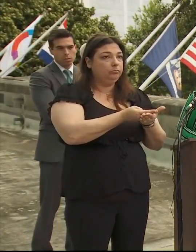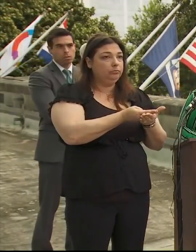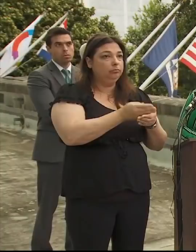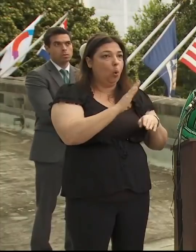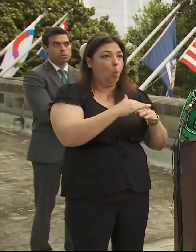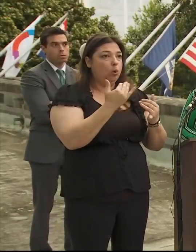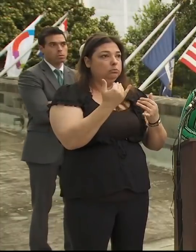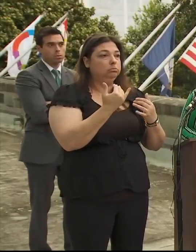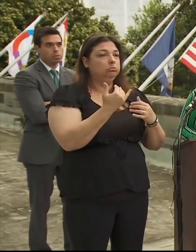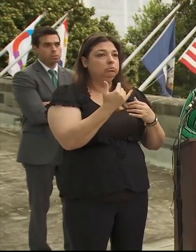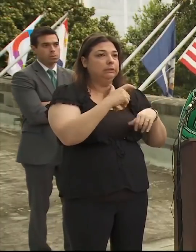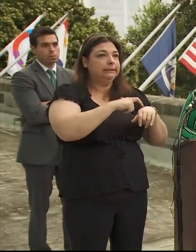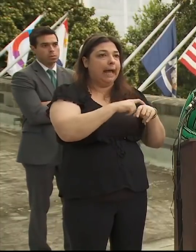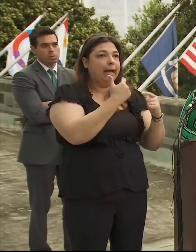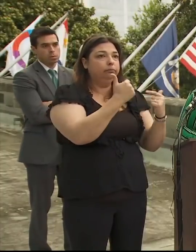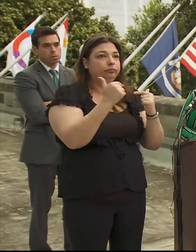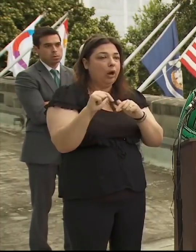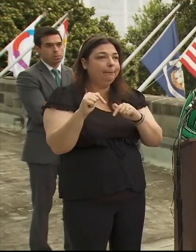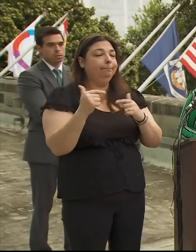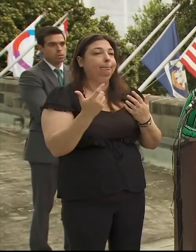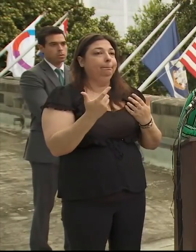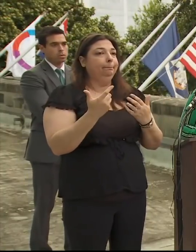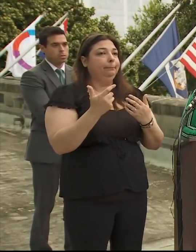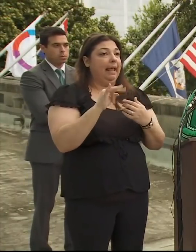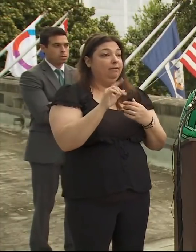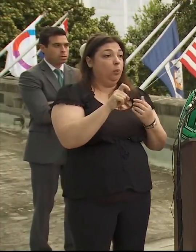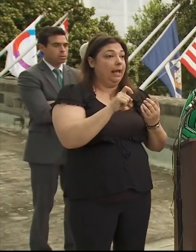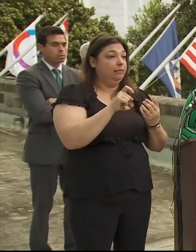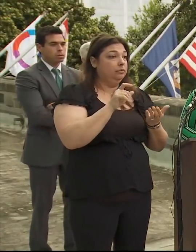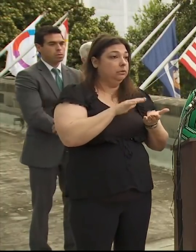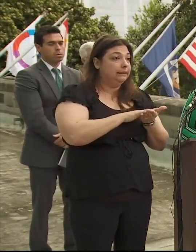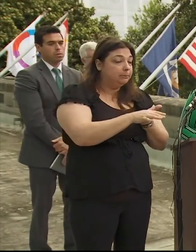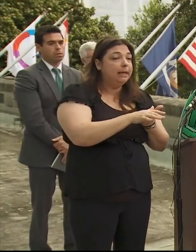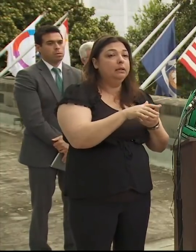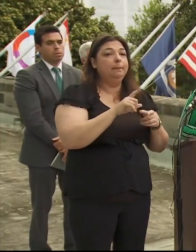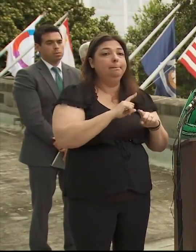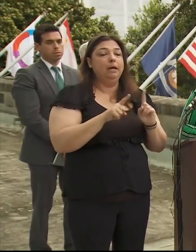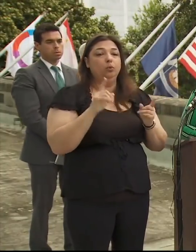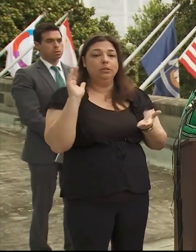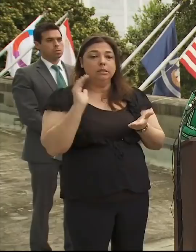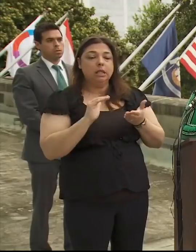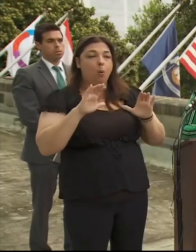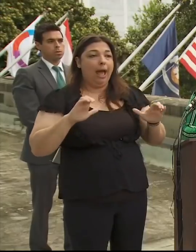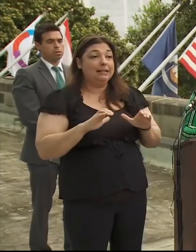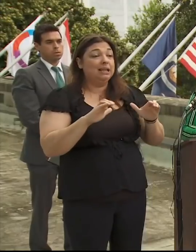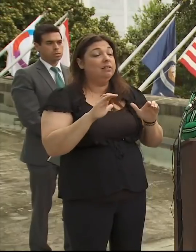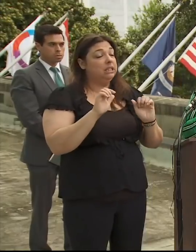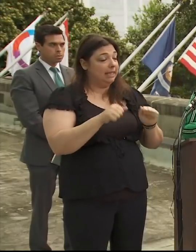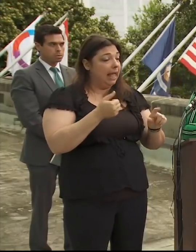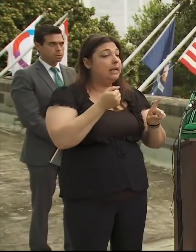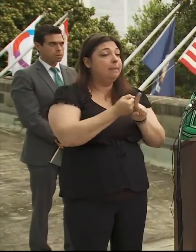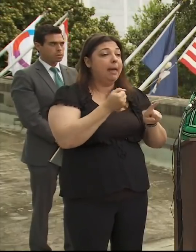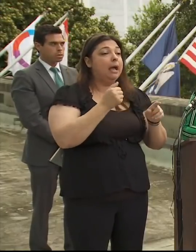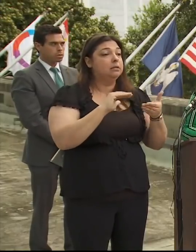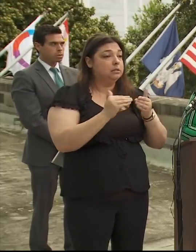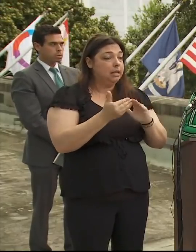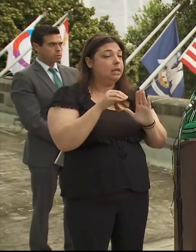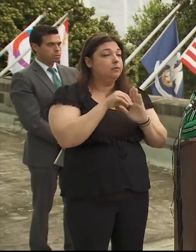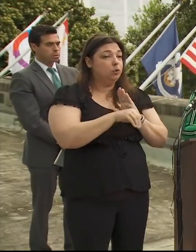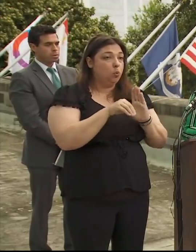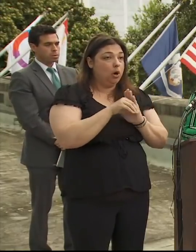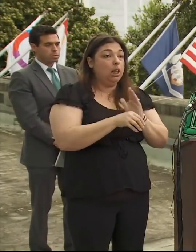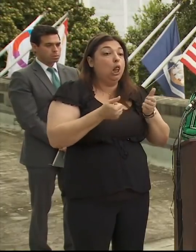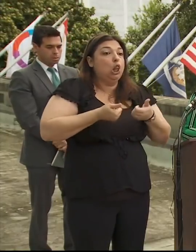deadline, that we have to spend. And if we slow down with the activity, that could have an impact on the city of New